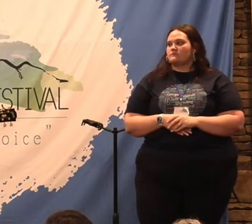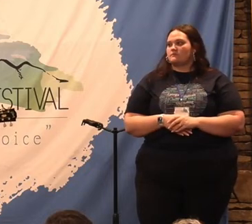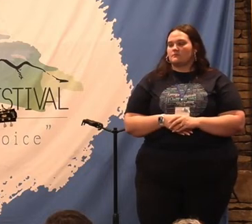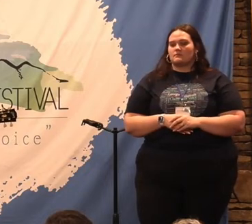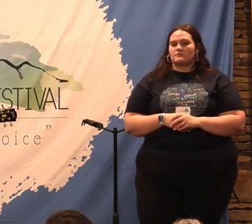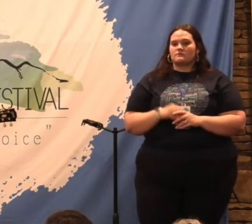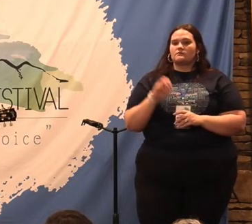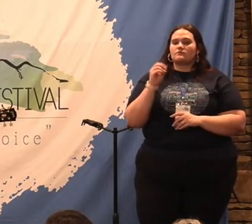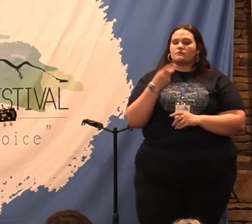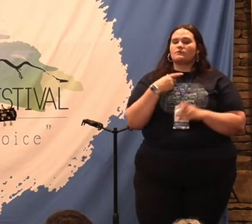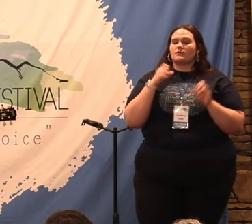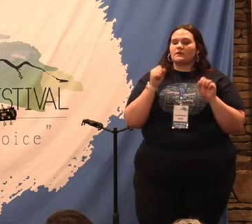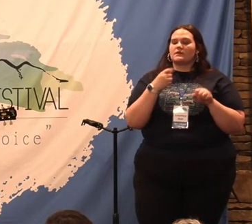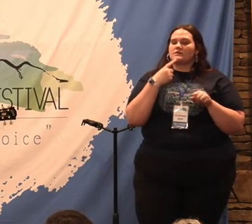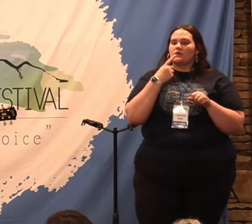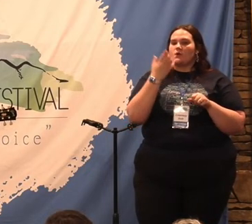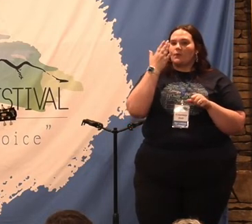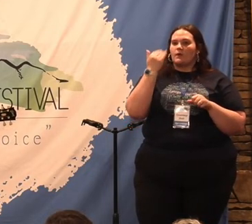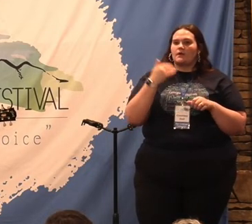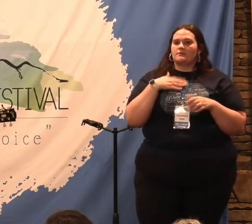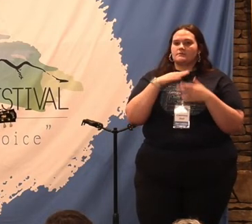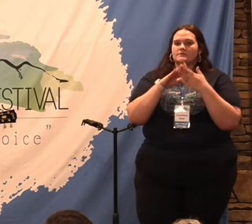Oh, I can tell you why I died.